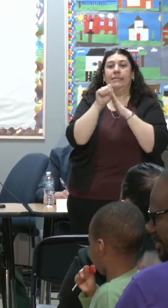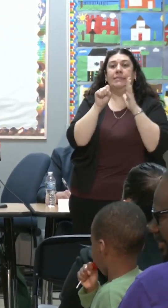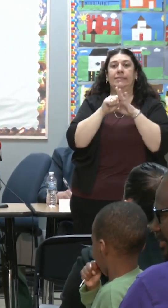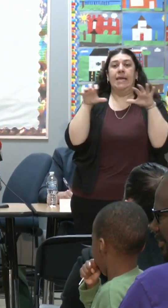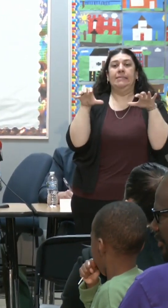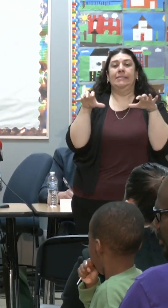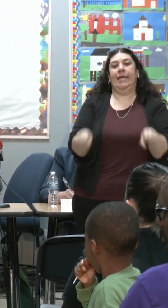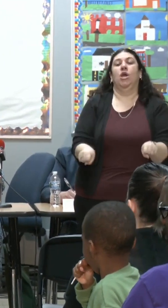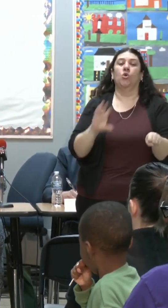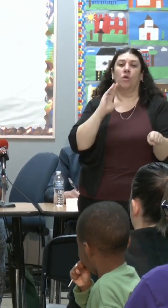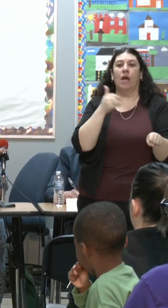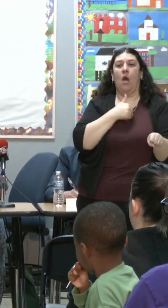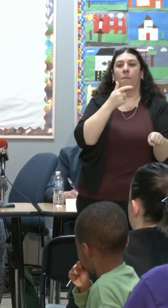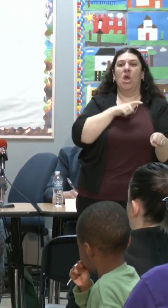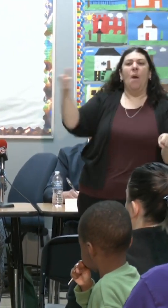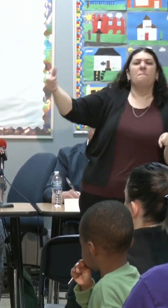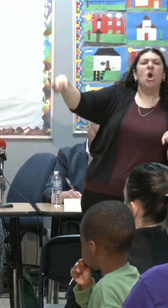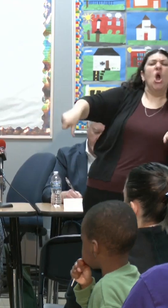our police department.